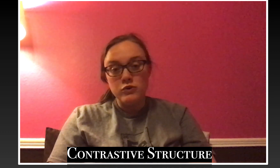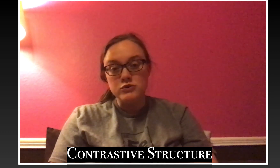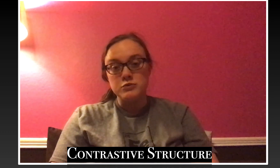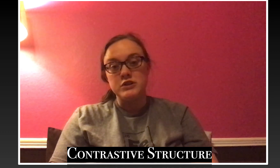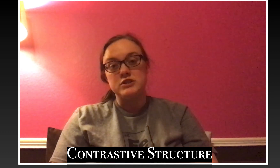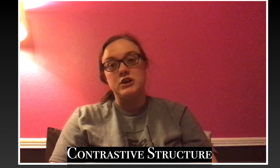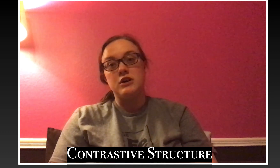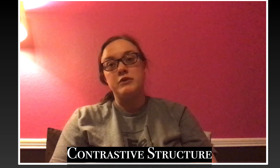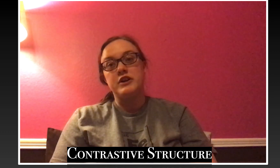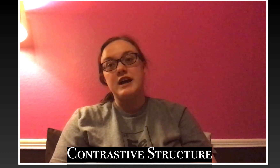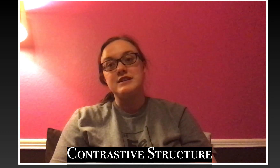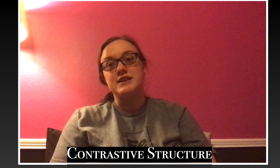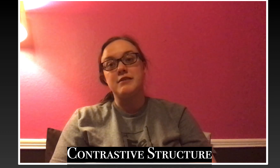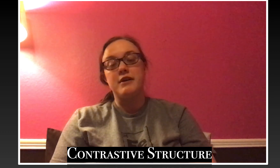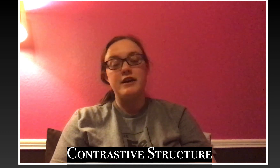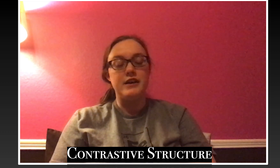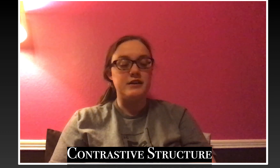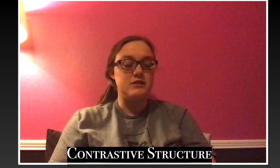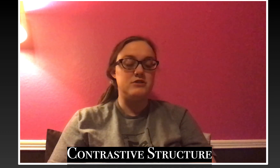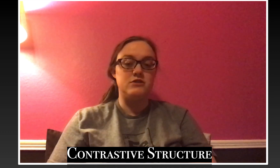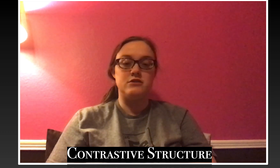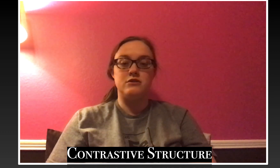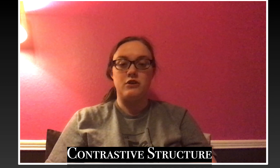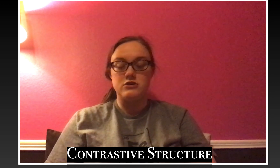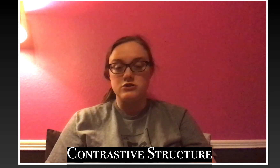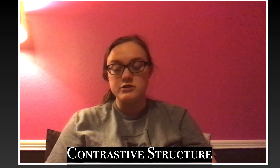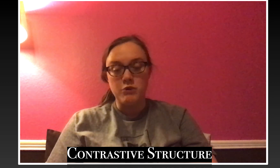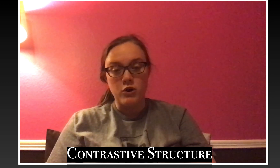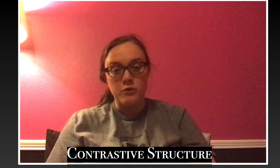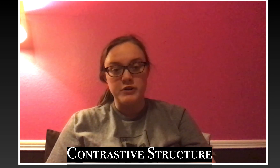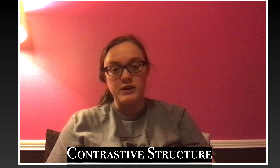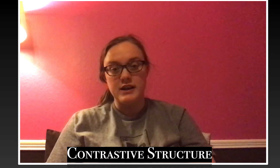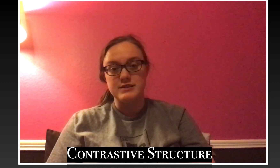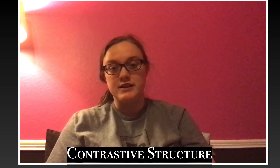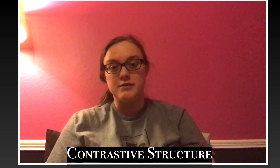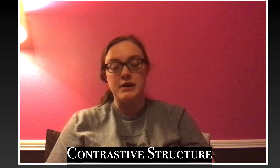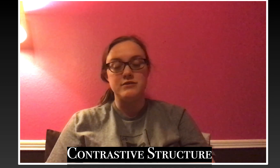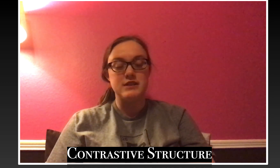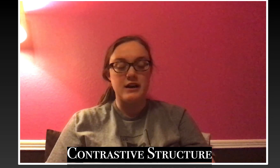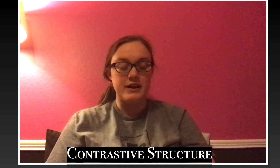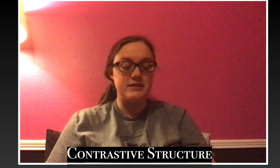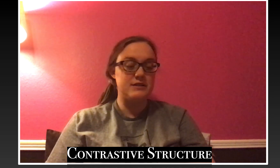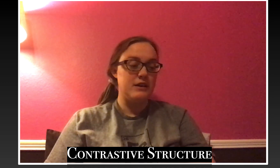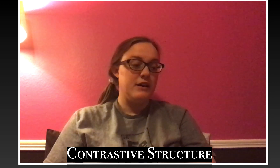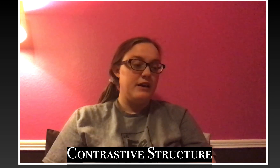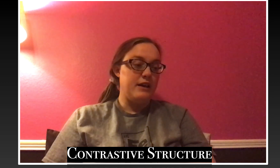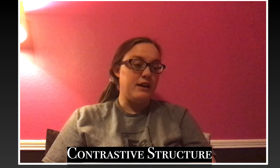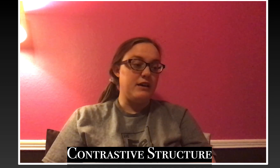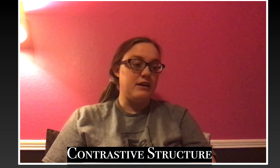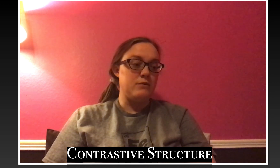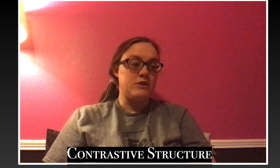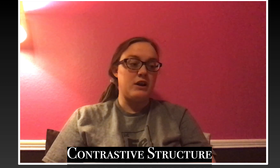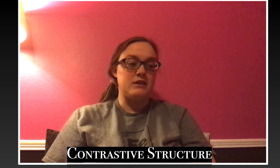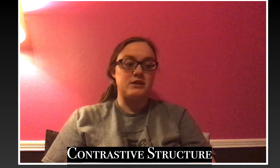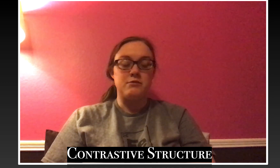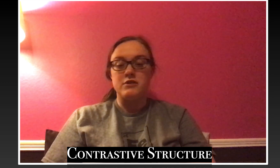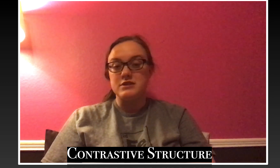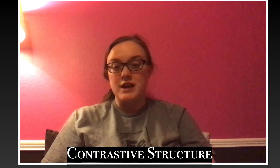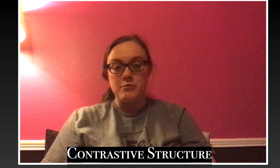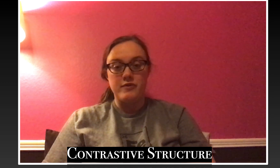when you're asking about age, large or small when you're asking about size, and when you're asking about the type of house